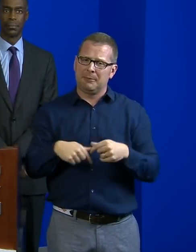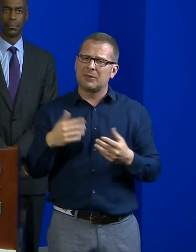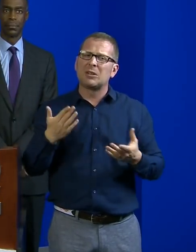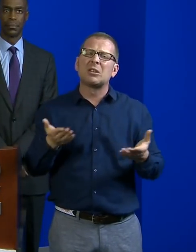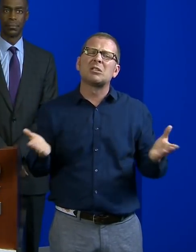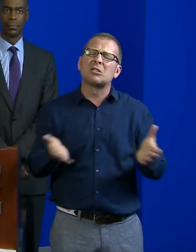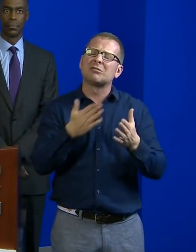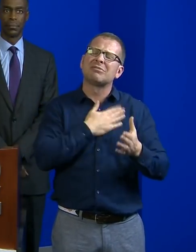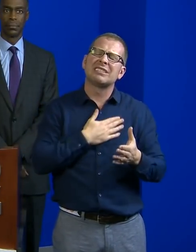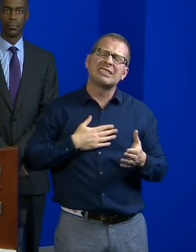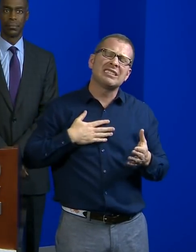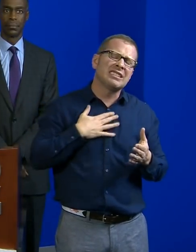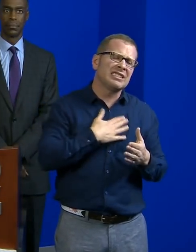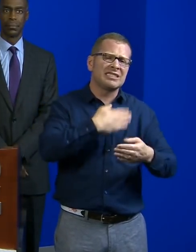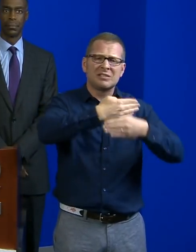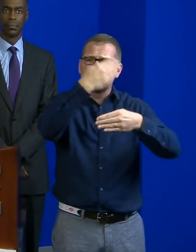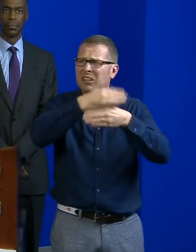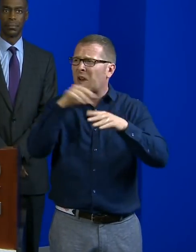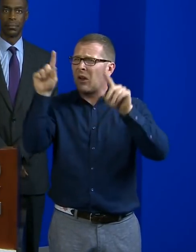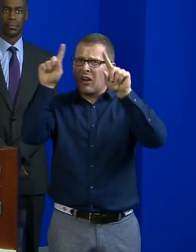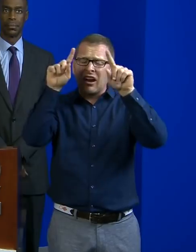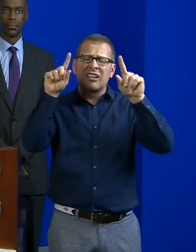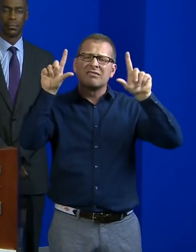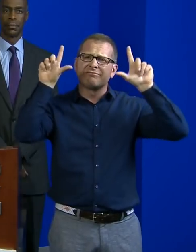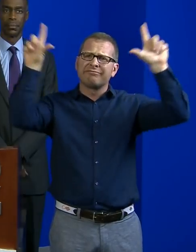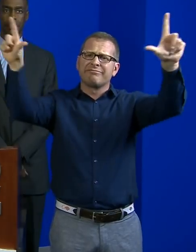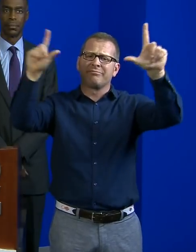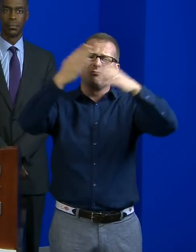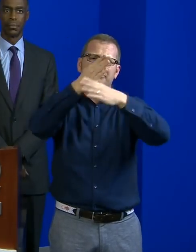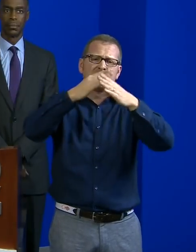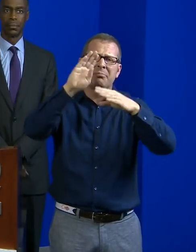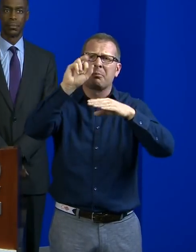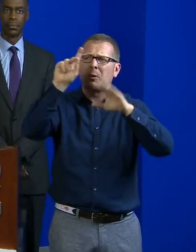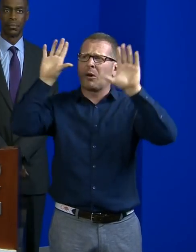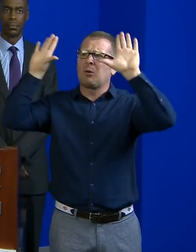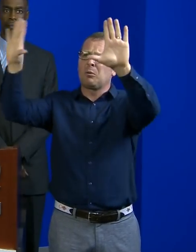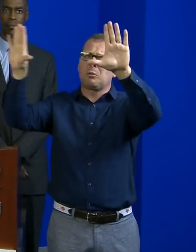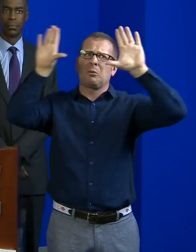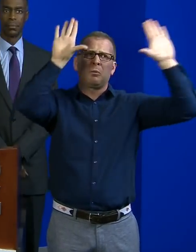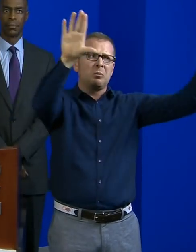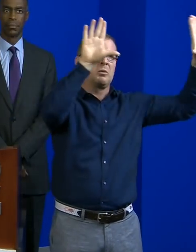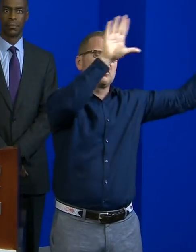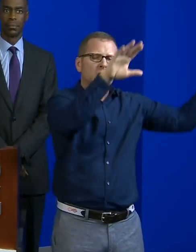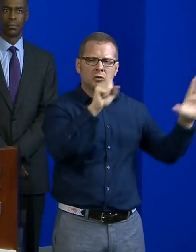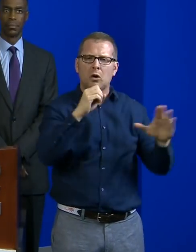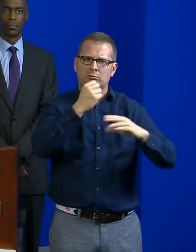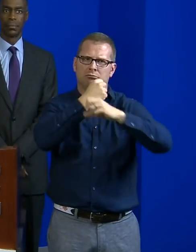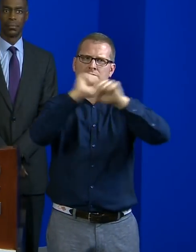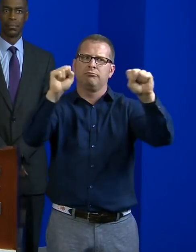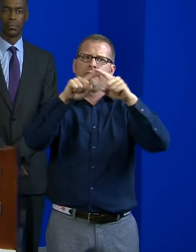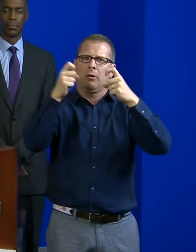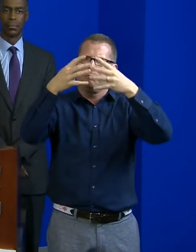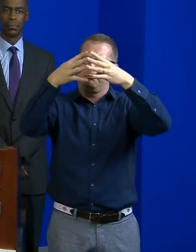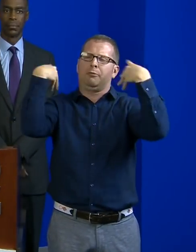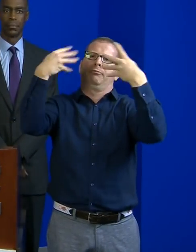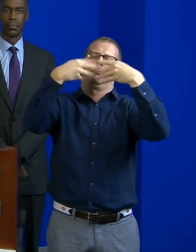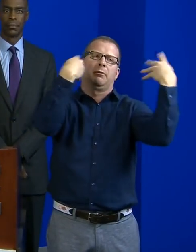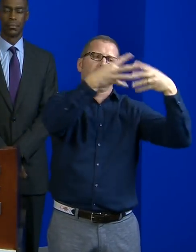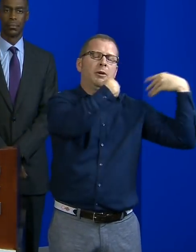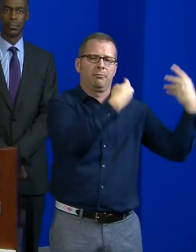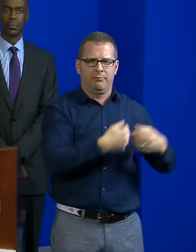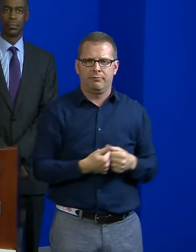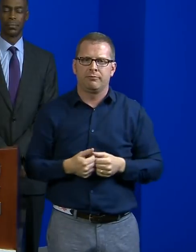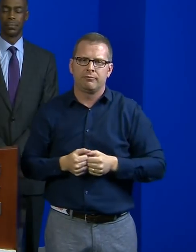time. FPL has announced that residents should be prepared for extended power outages. Every family who chooses to shelter